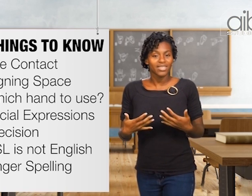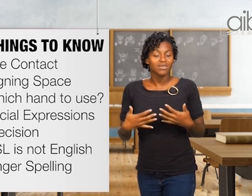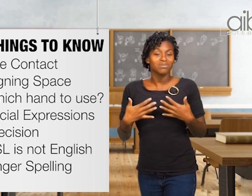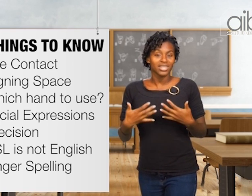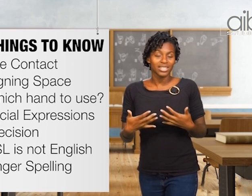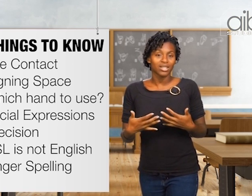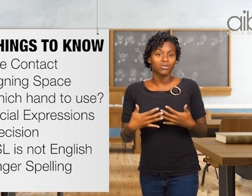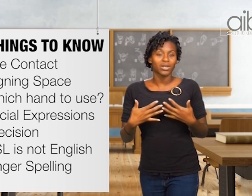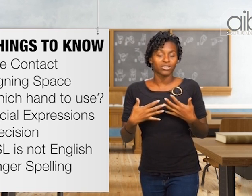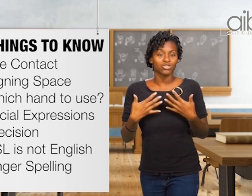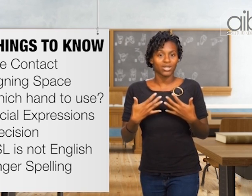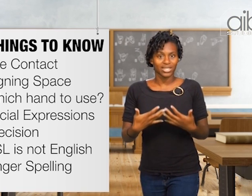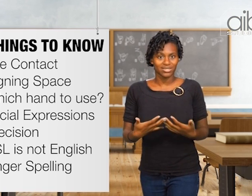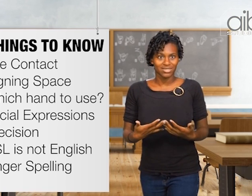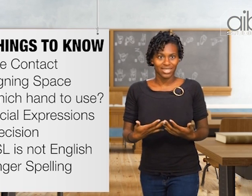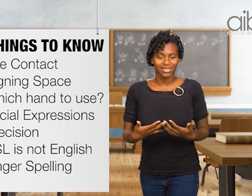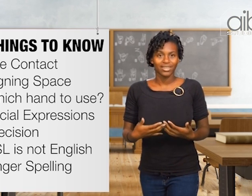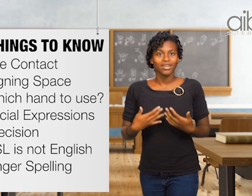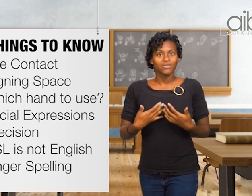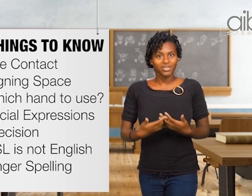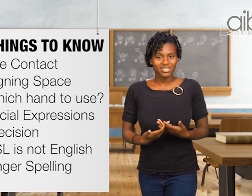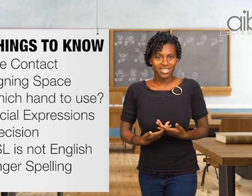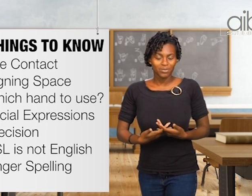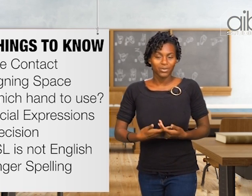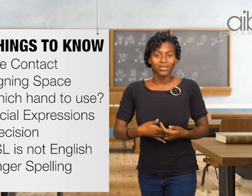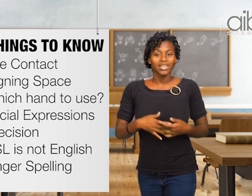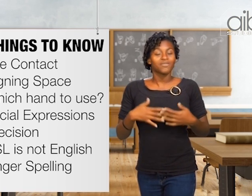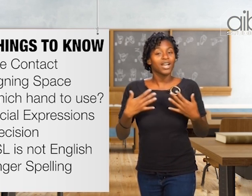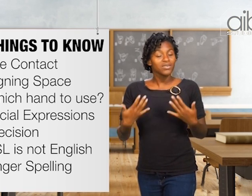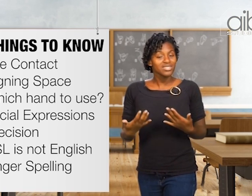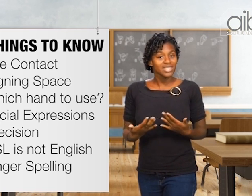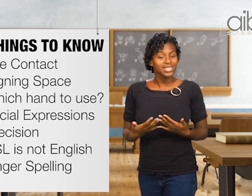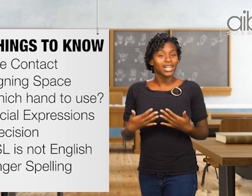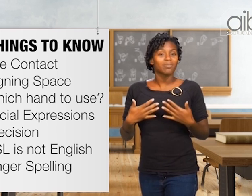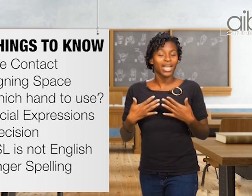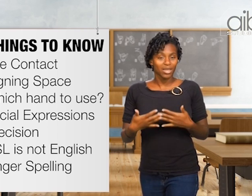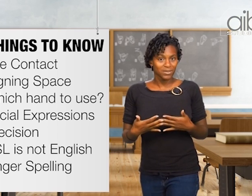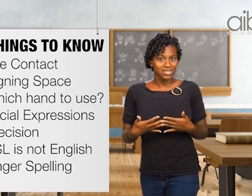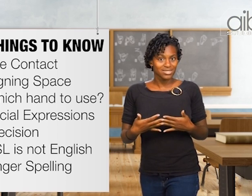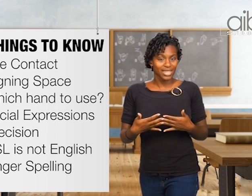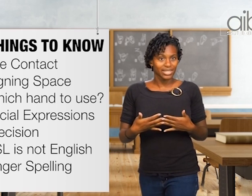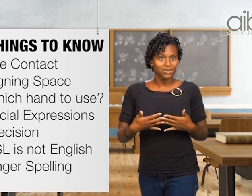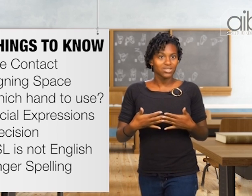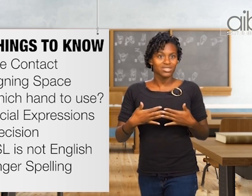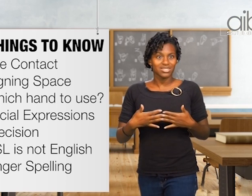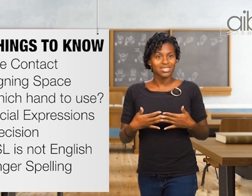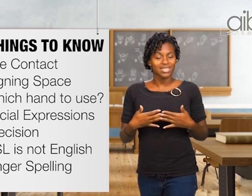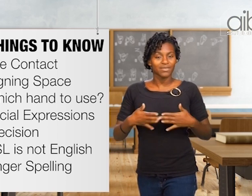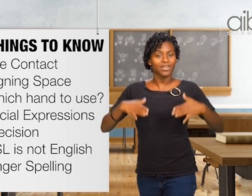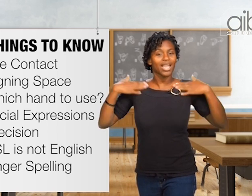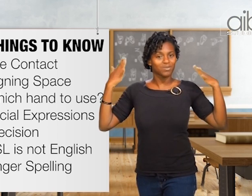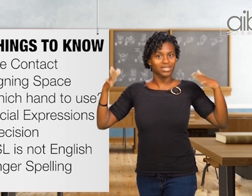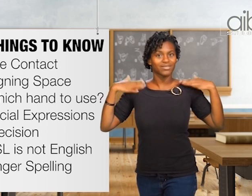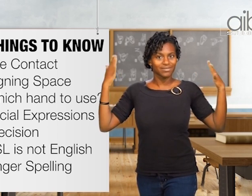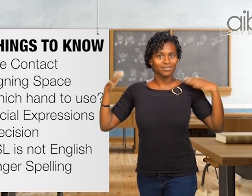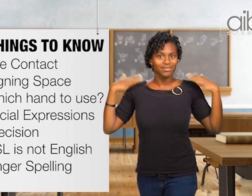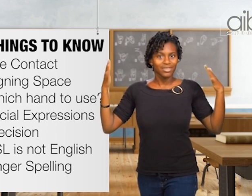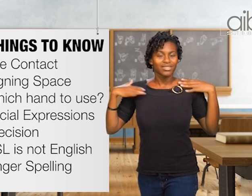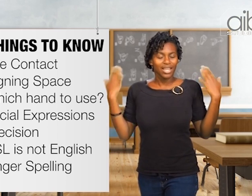the meaning of what you're trying to say. For example, if I was to say that I'm happy in sign language, this is a sign for happy. Now,